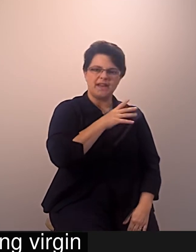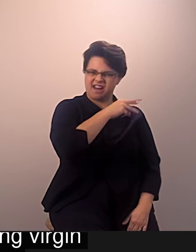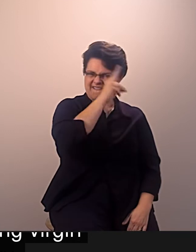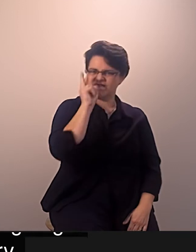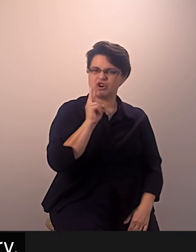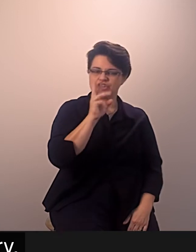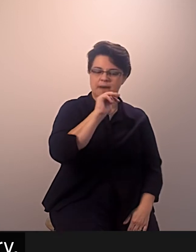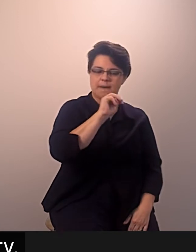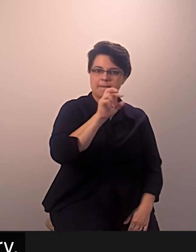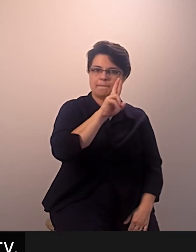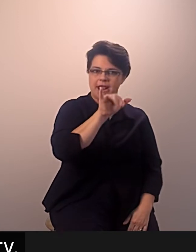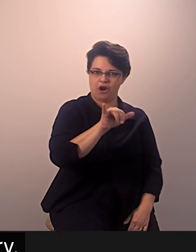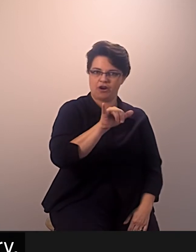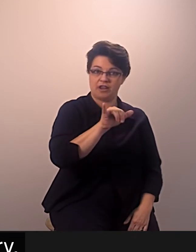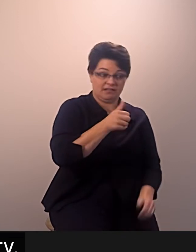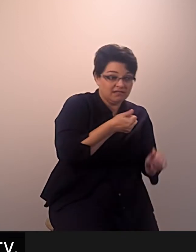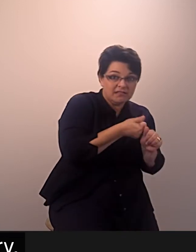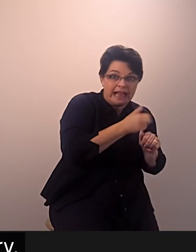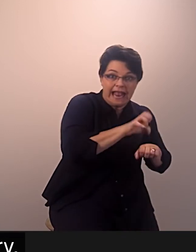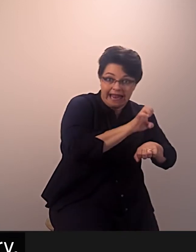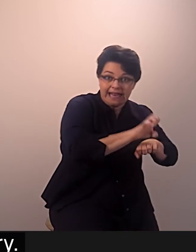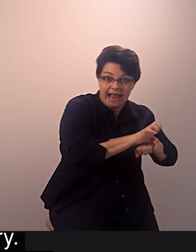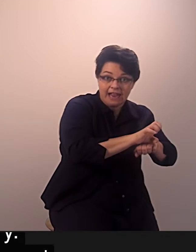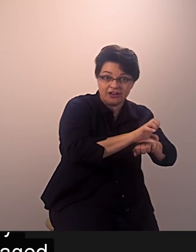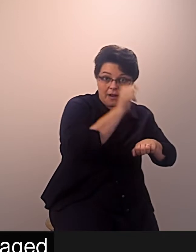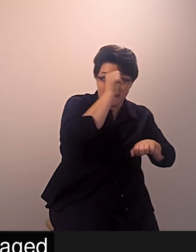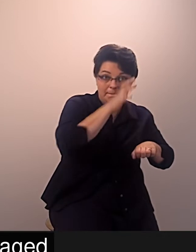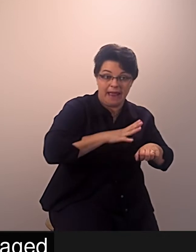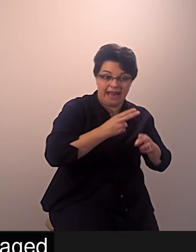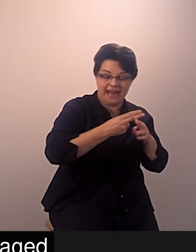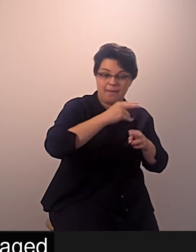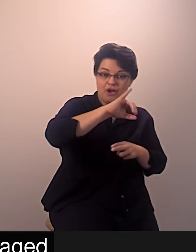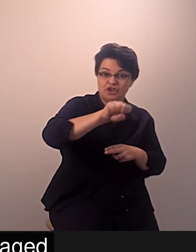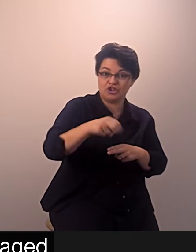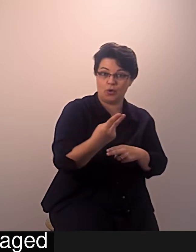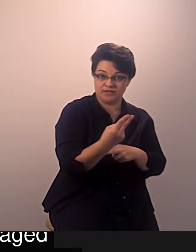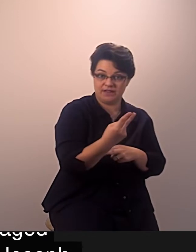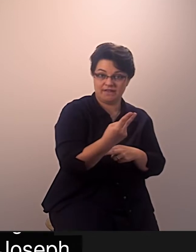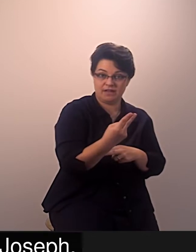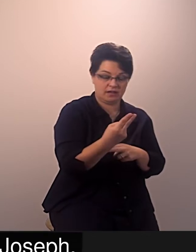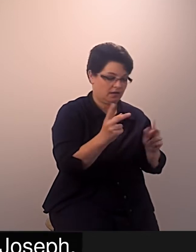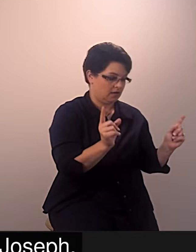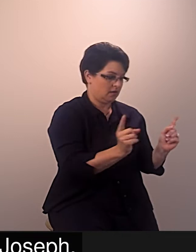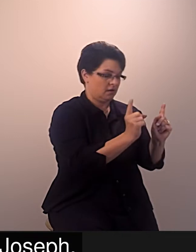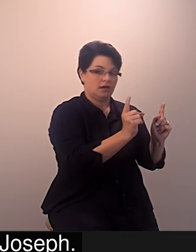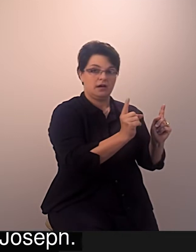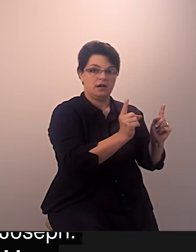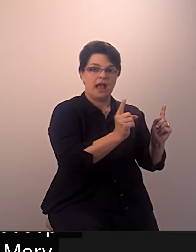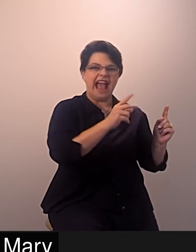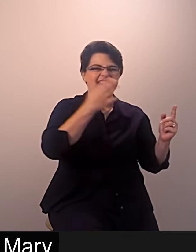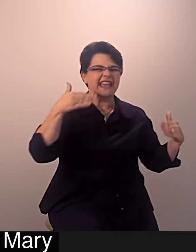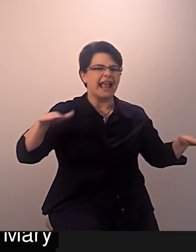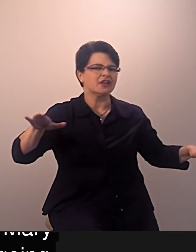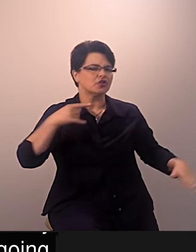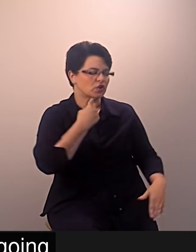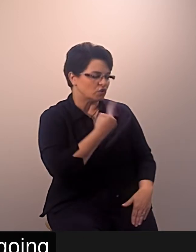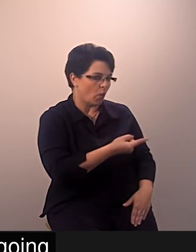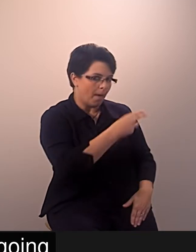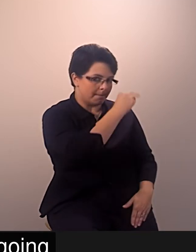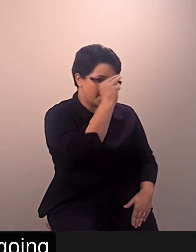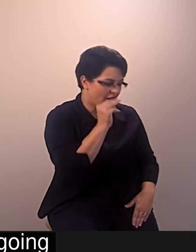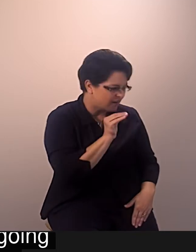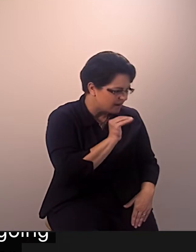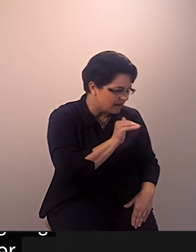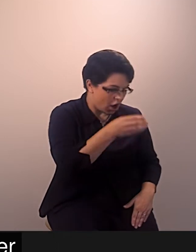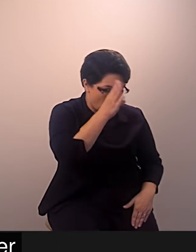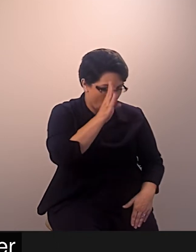was engaged to a man named Joseph. The angel told Mary that God was going to cause her to